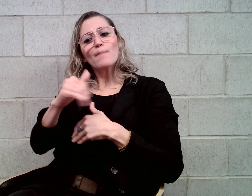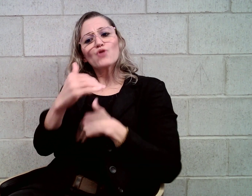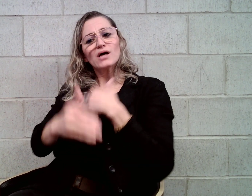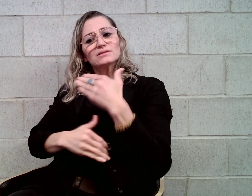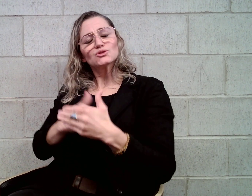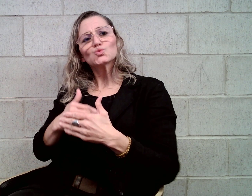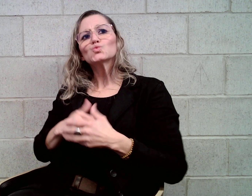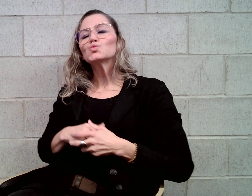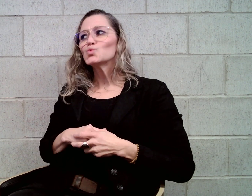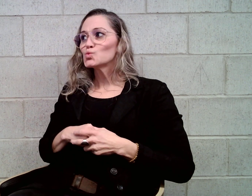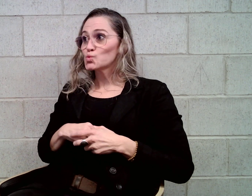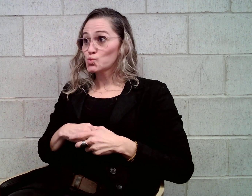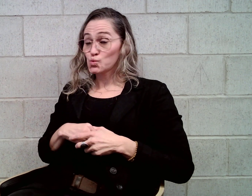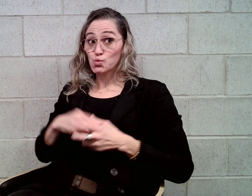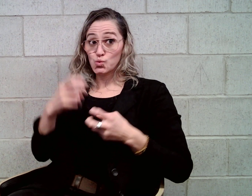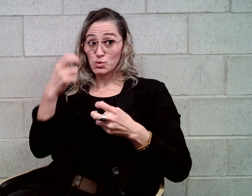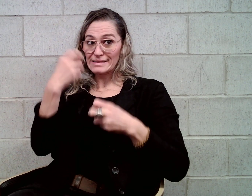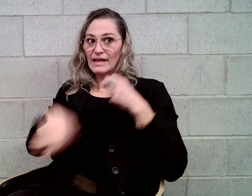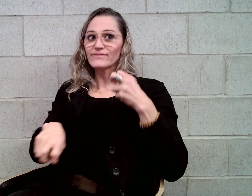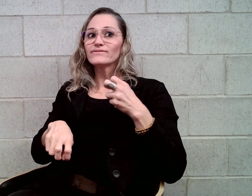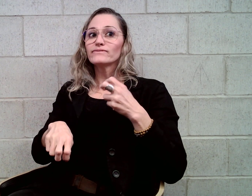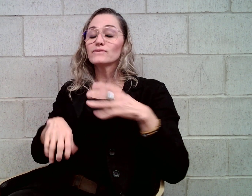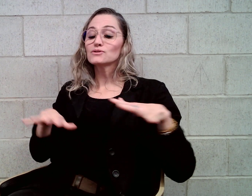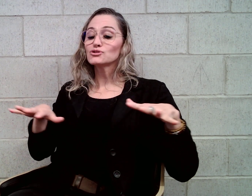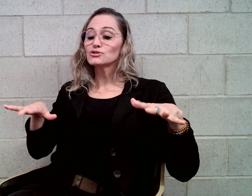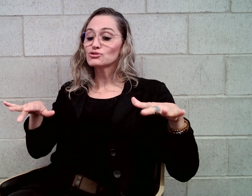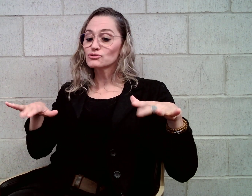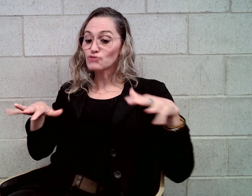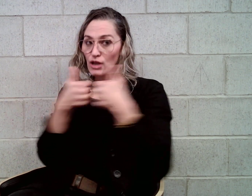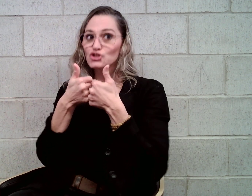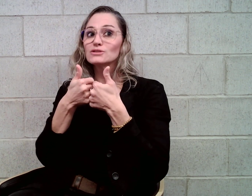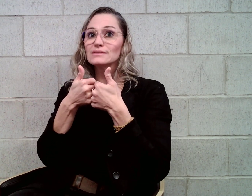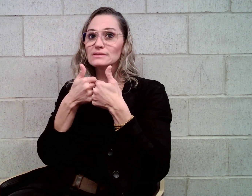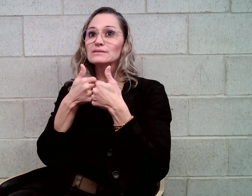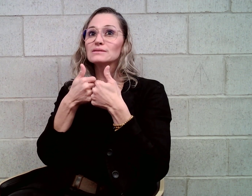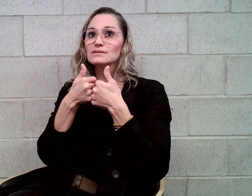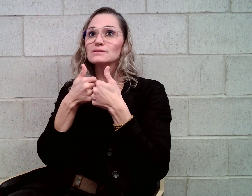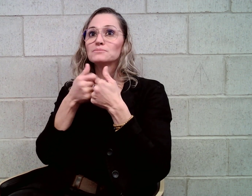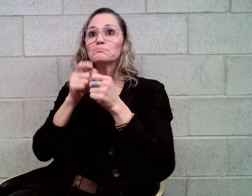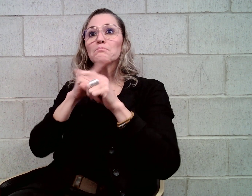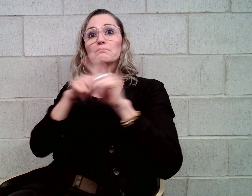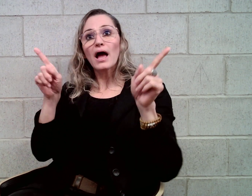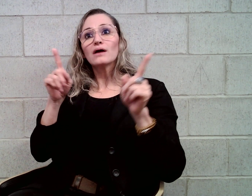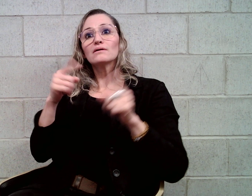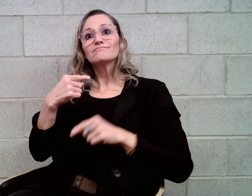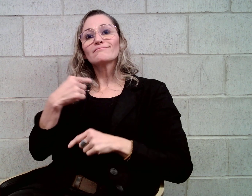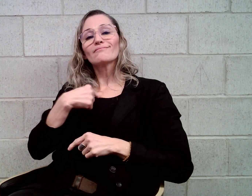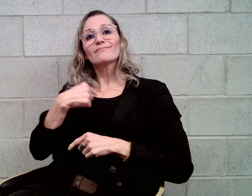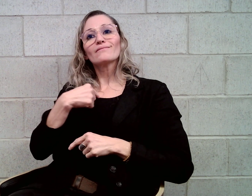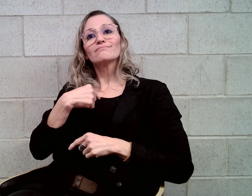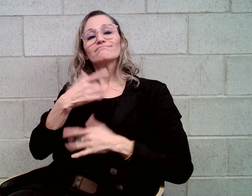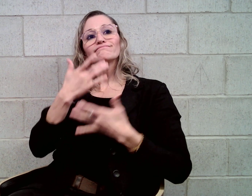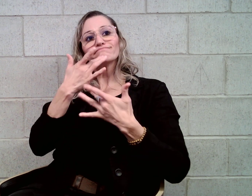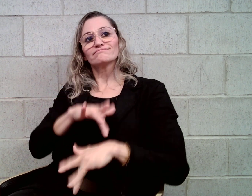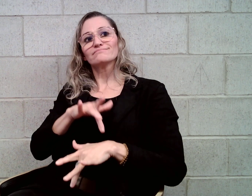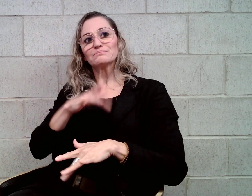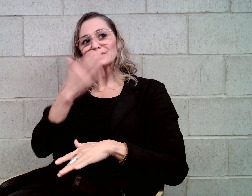wanted an equivalent experience, and to get there was a very difficult and challenging process. But I